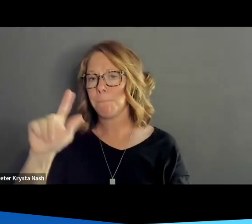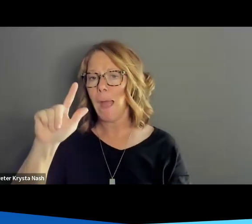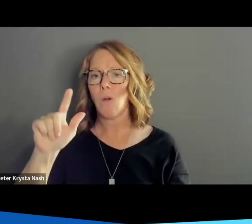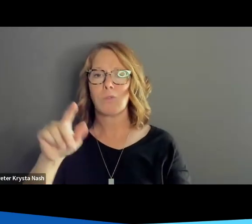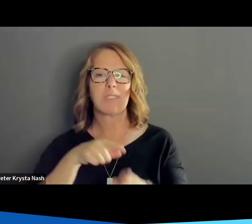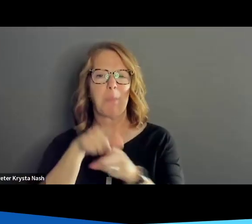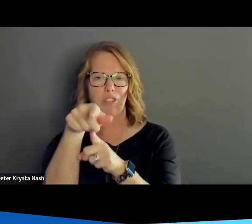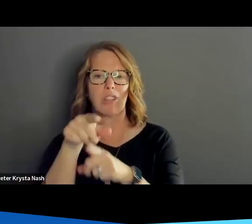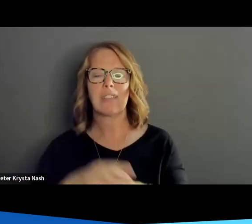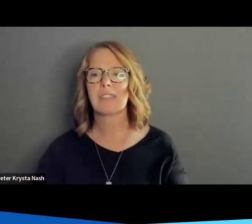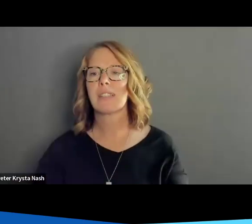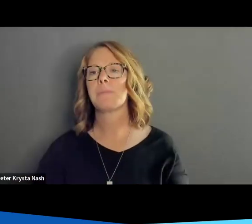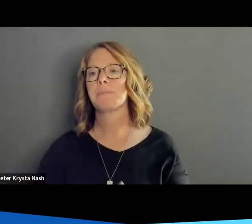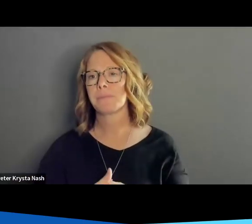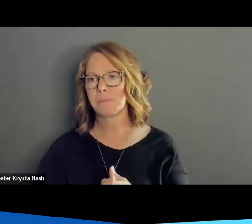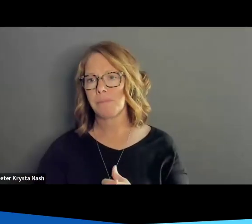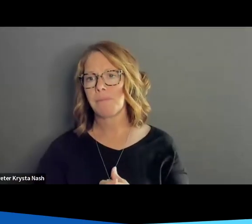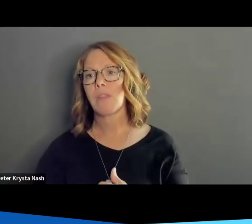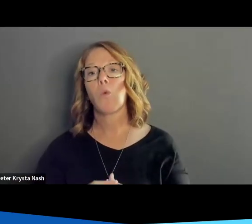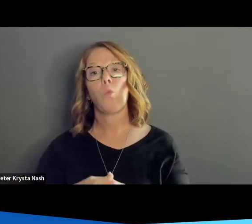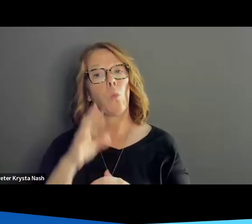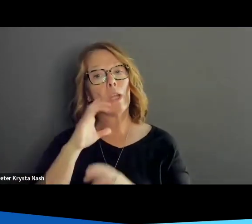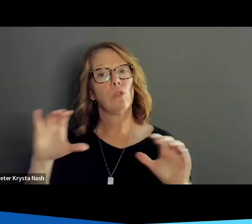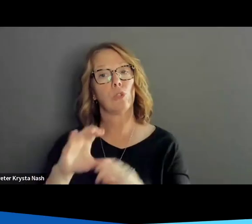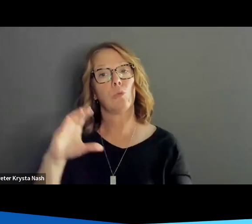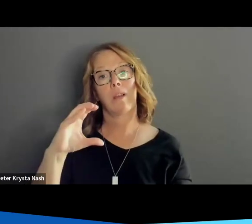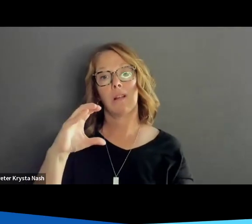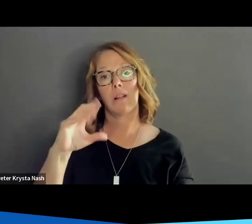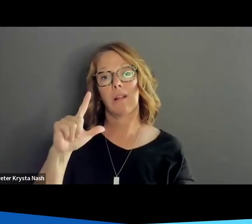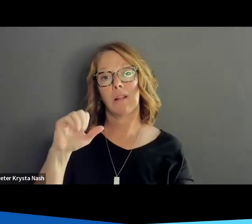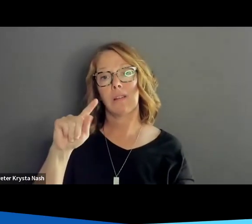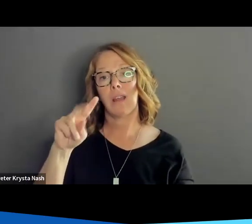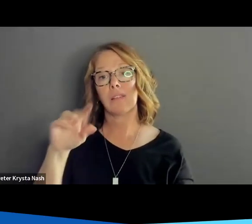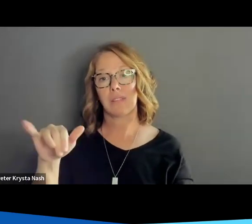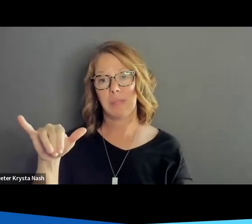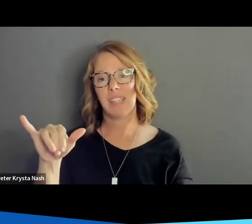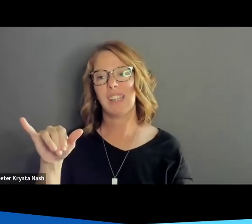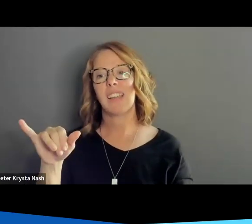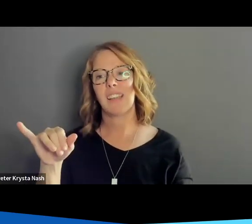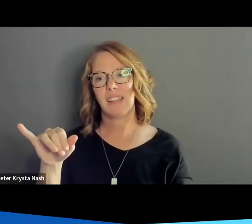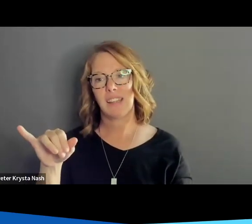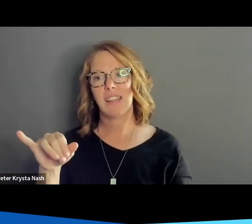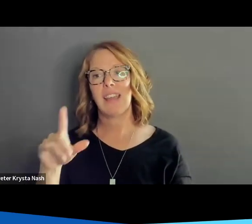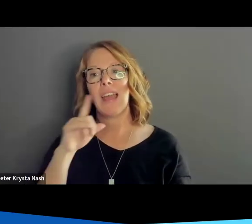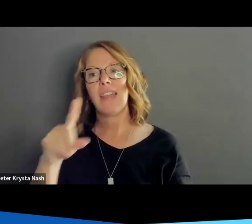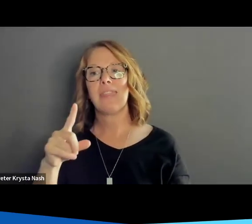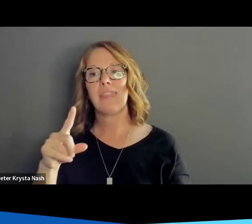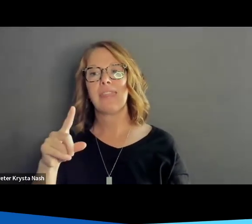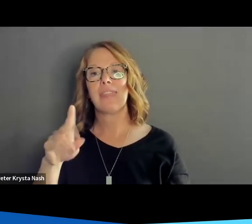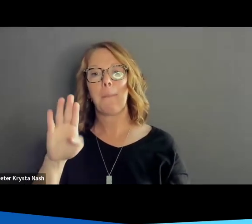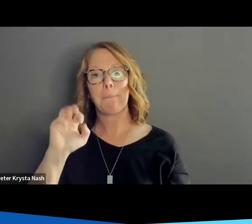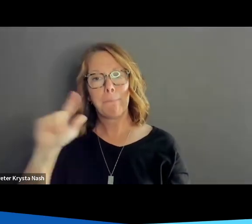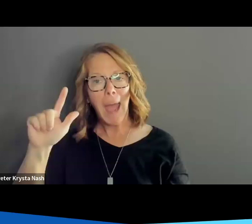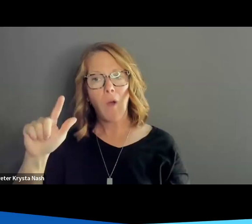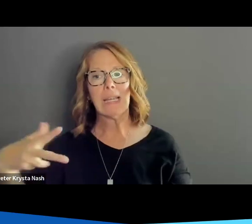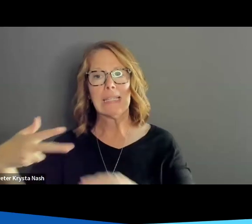was starting to say, when you do a colostomy, the the bowel is cut so that one end